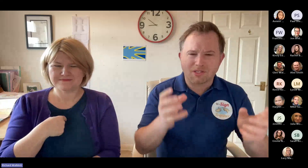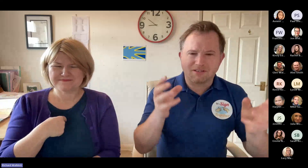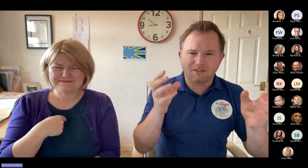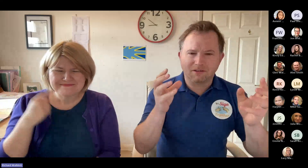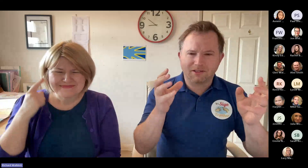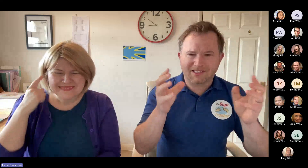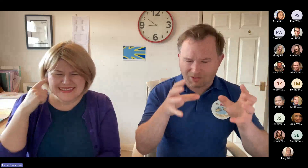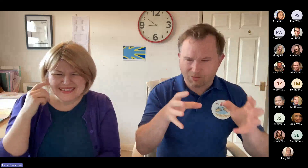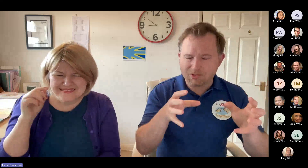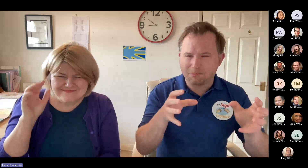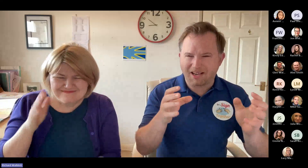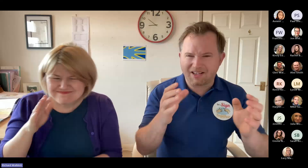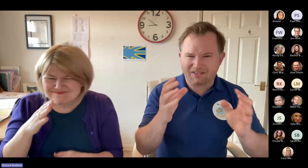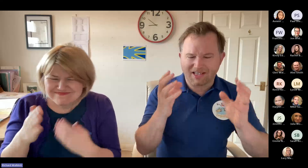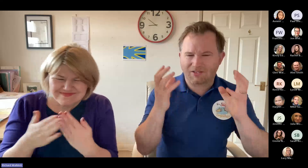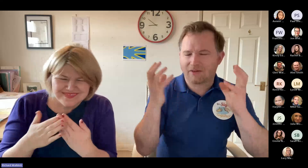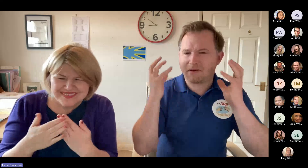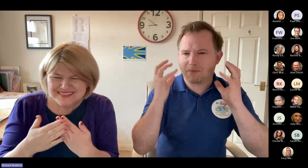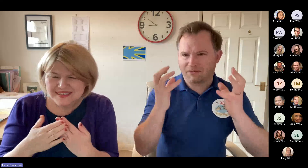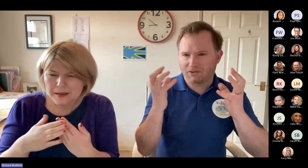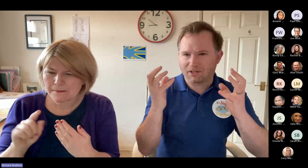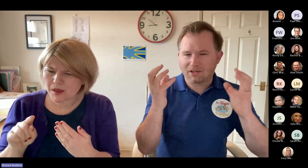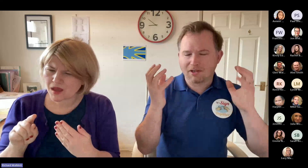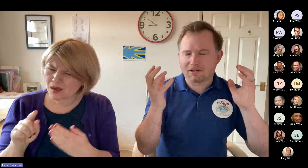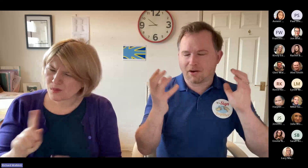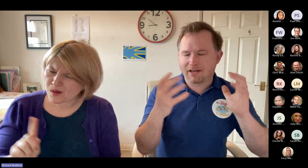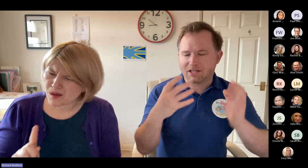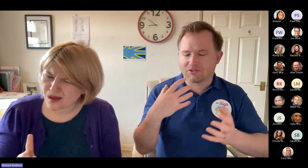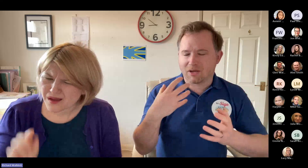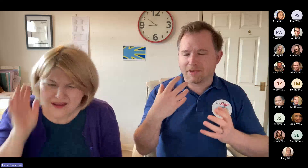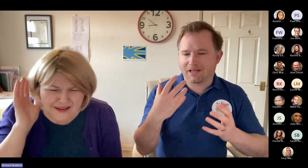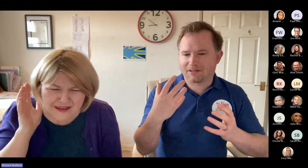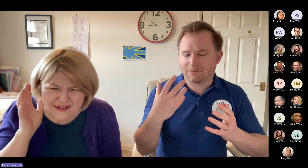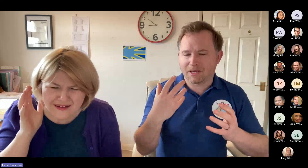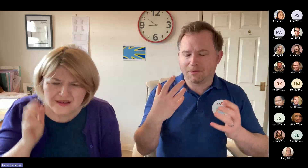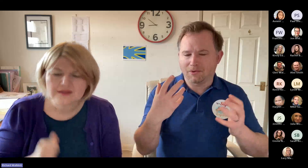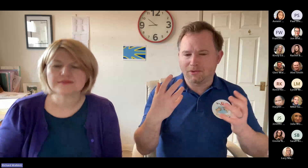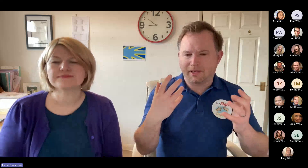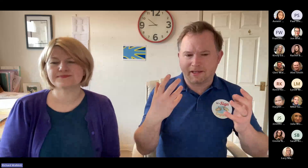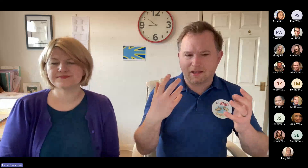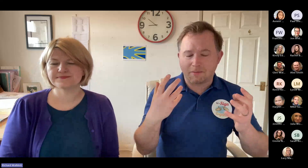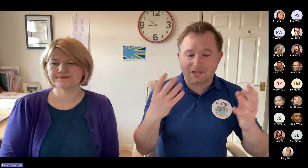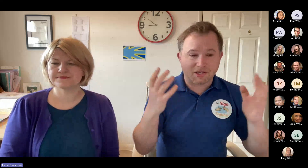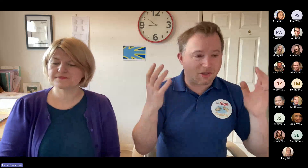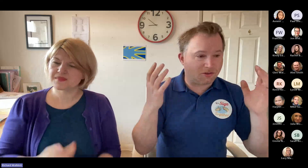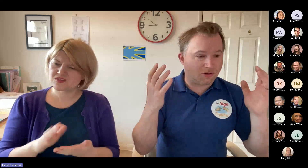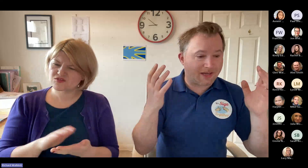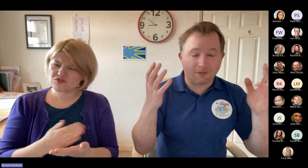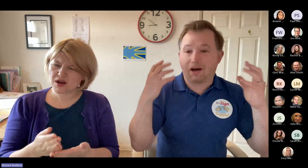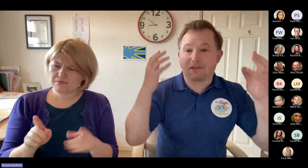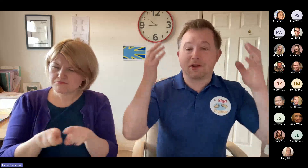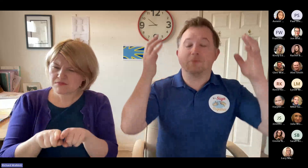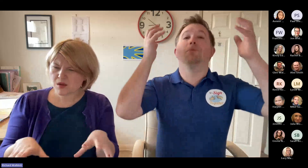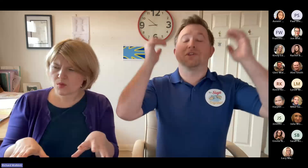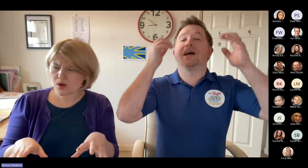most sounds, but it sounds very muffled. So I describe it to people like, imagine that you're in a bath and you wash your